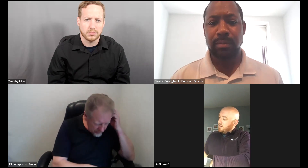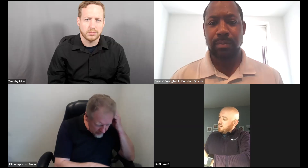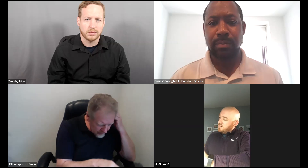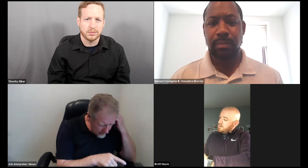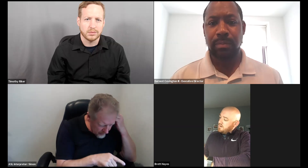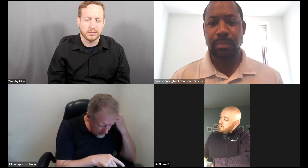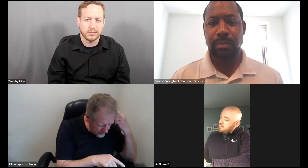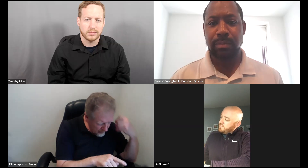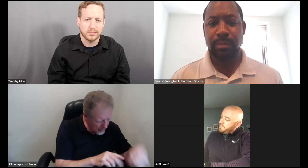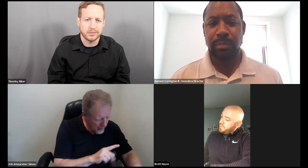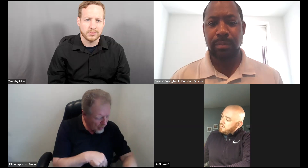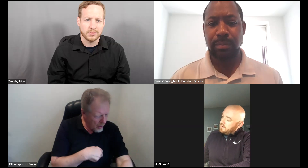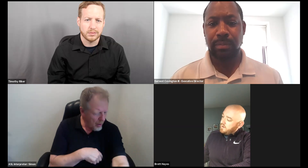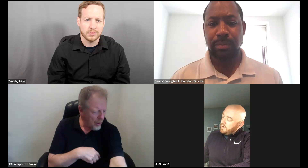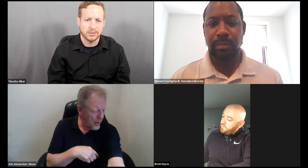we